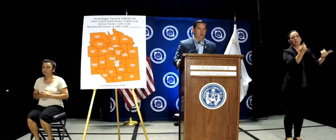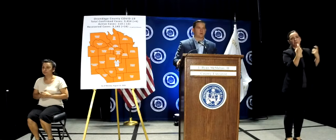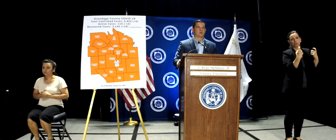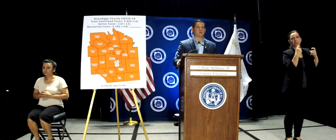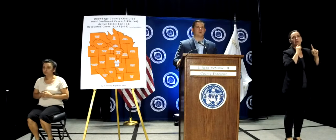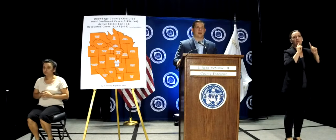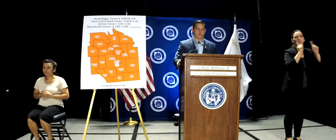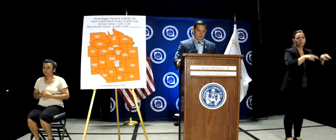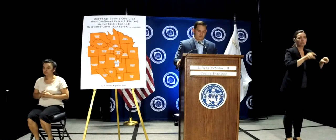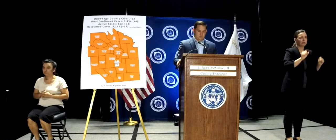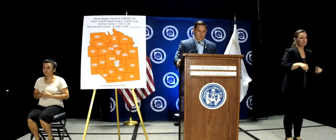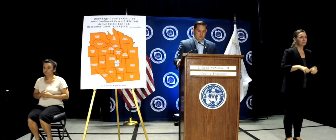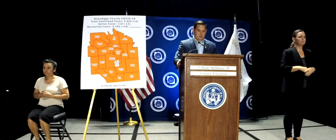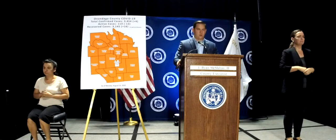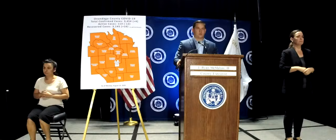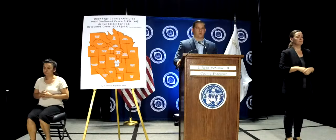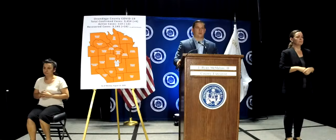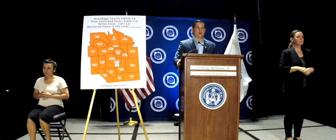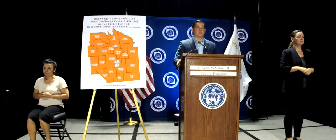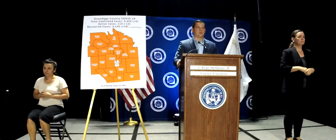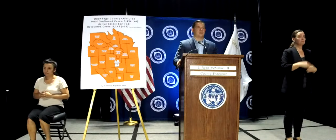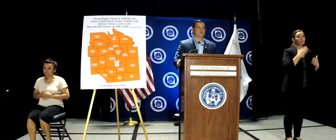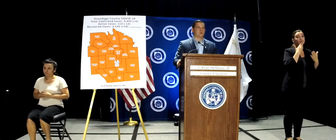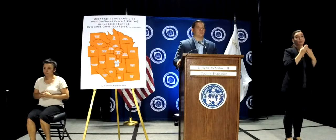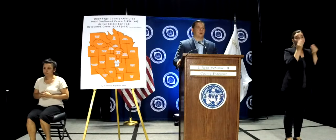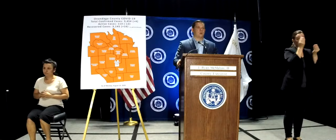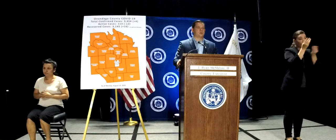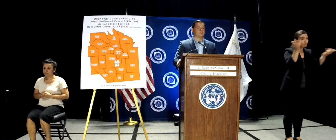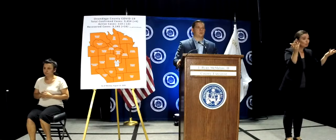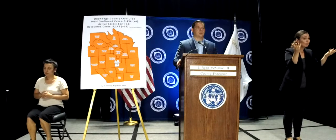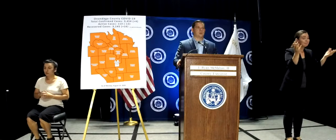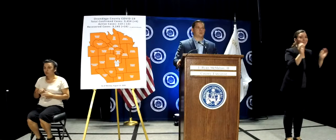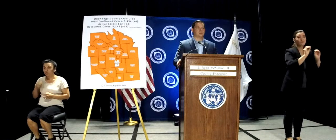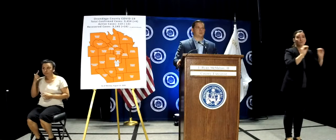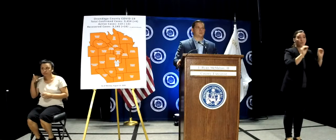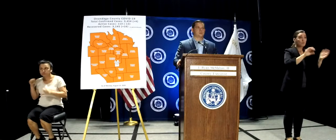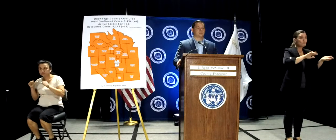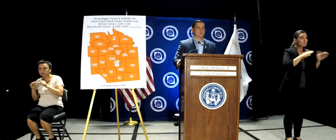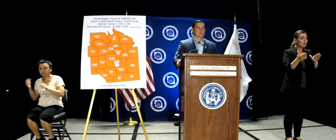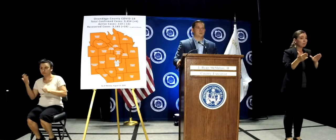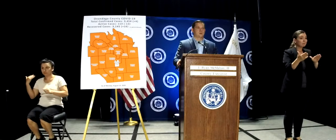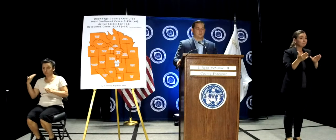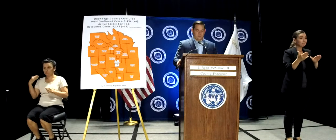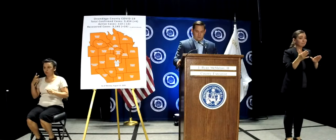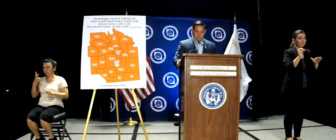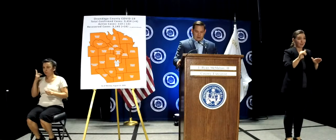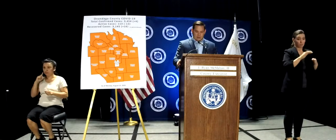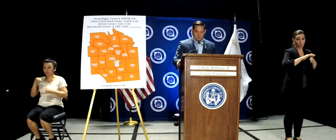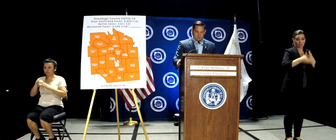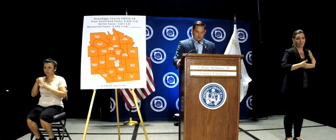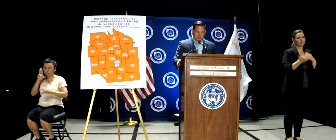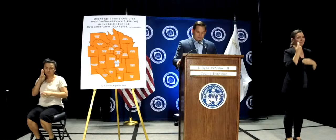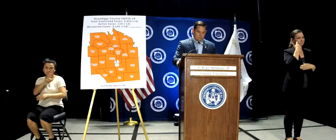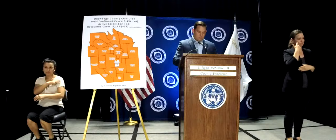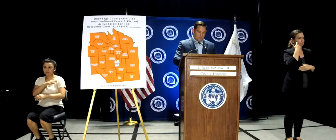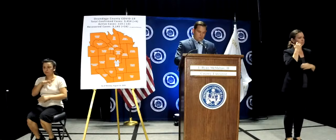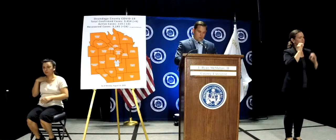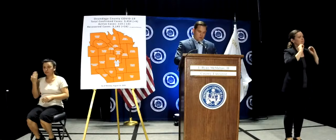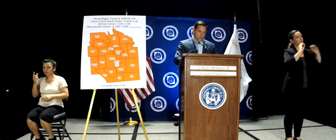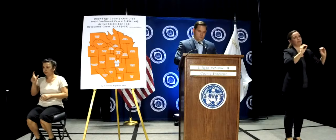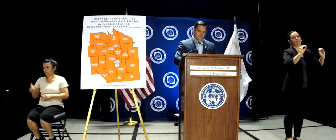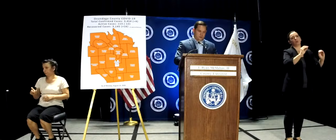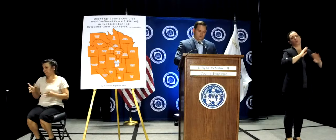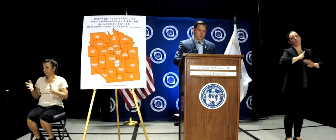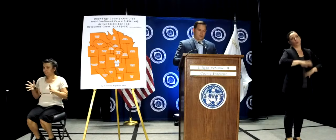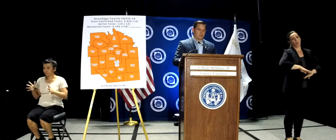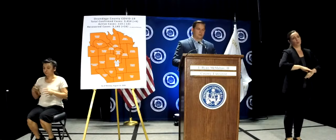no death over the weekend, over the last 24 hours. So that's certainly very, very happy about that.